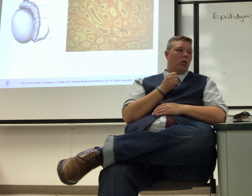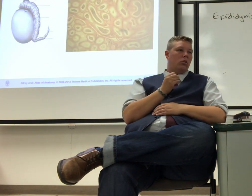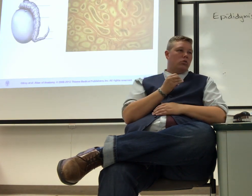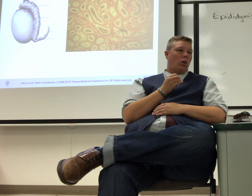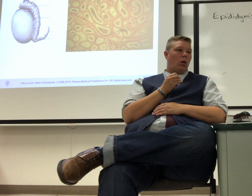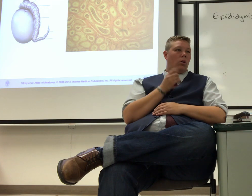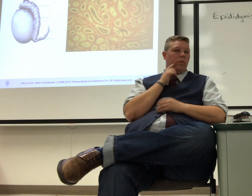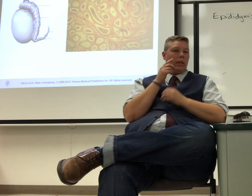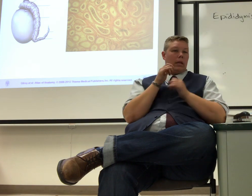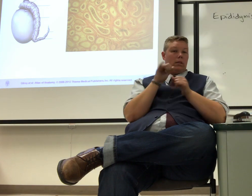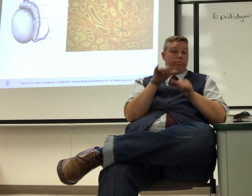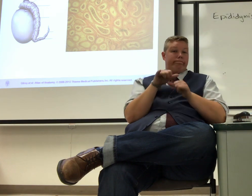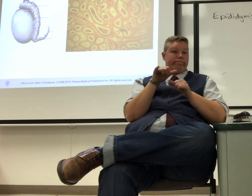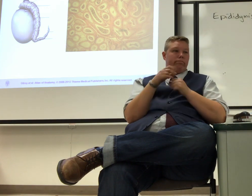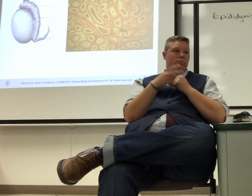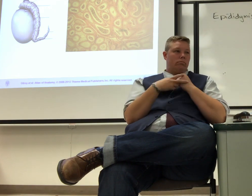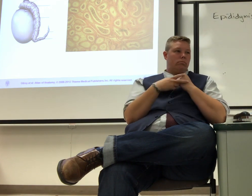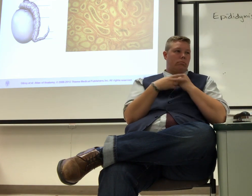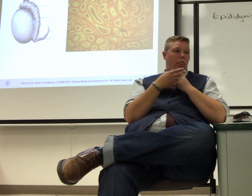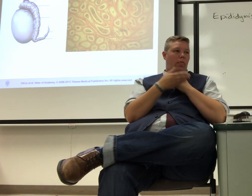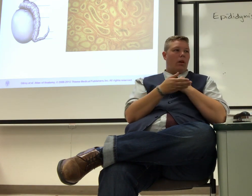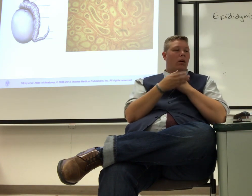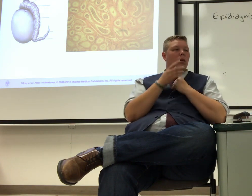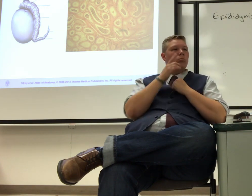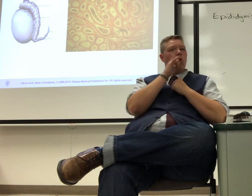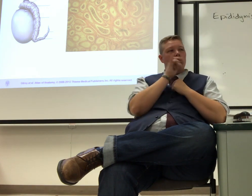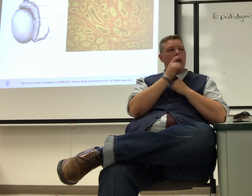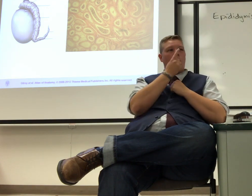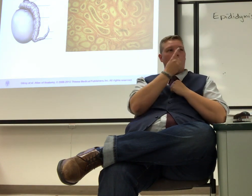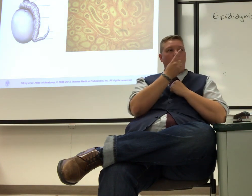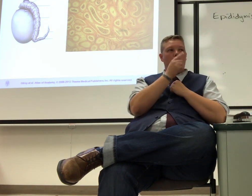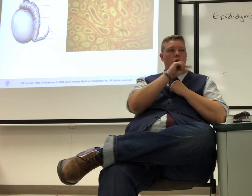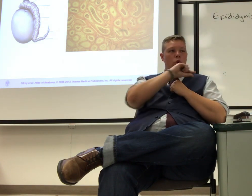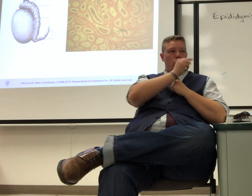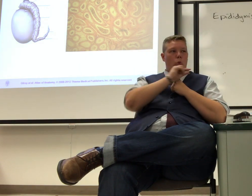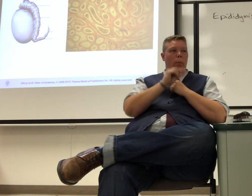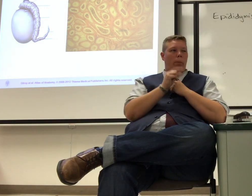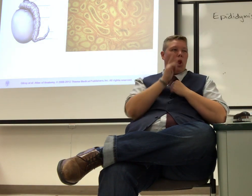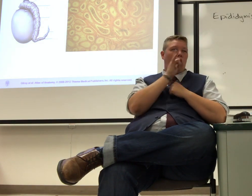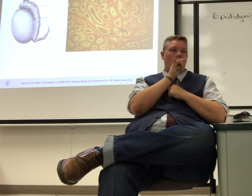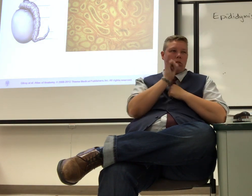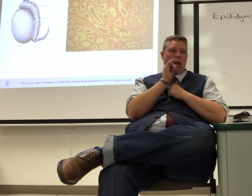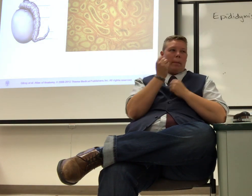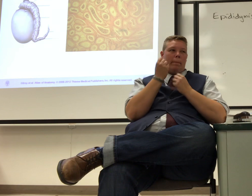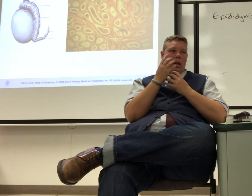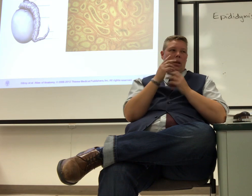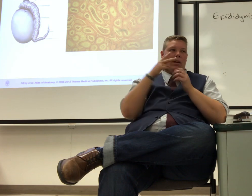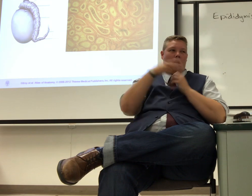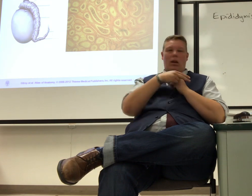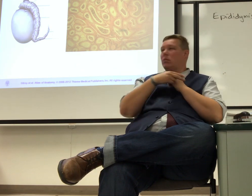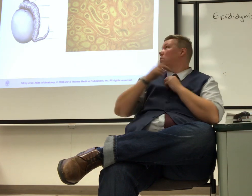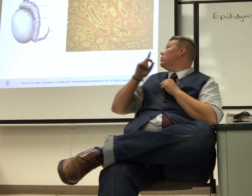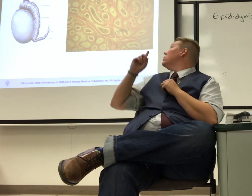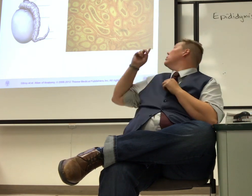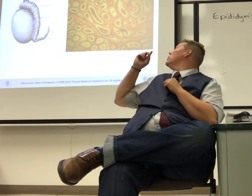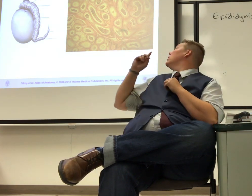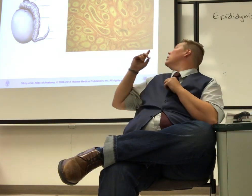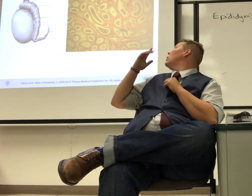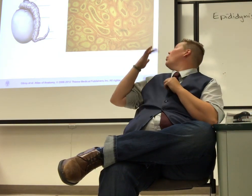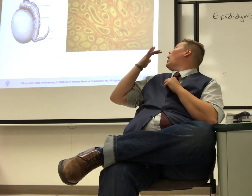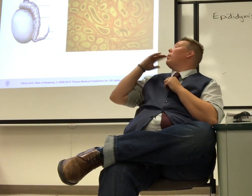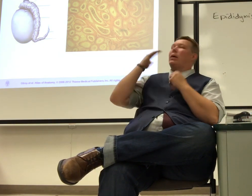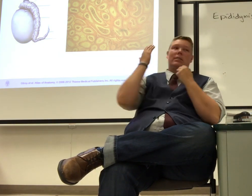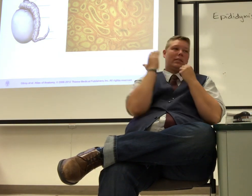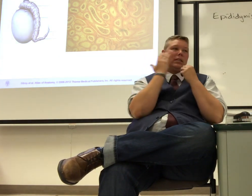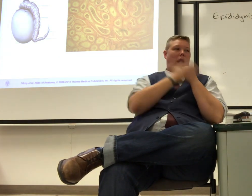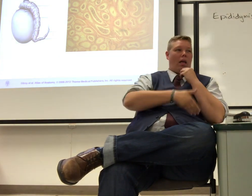it's one tube, but it looks like many cut tubes because it's all like coiled together. And so what you see there under a low